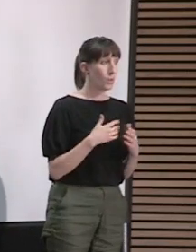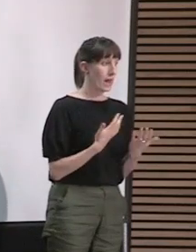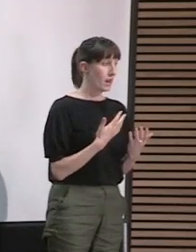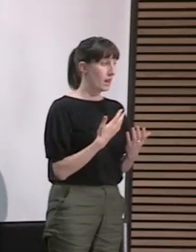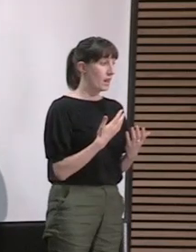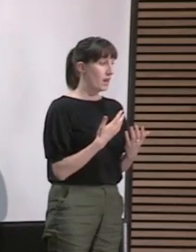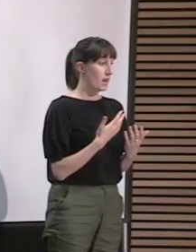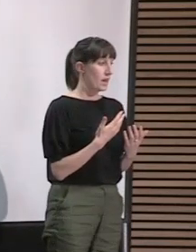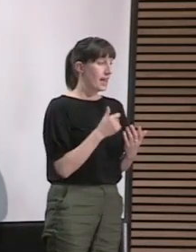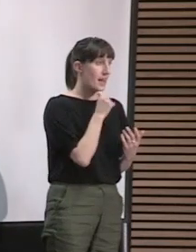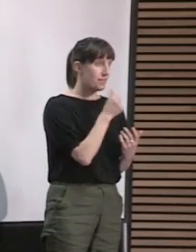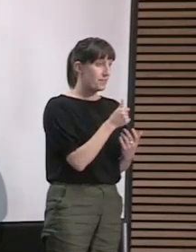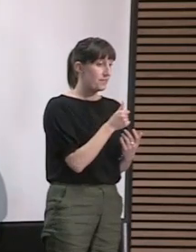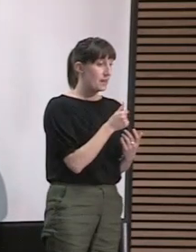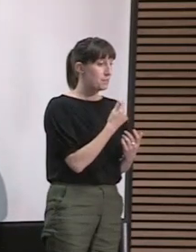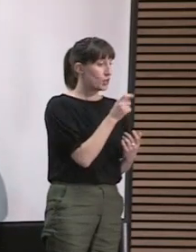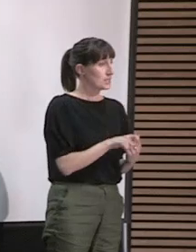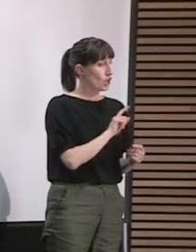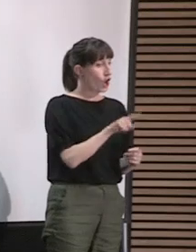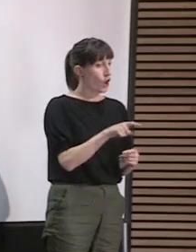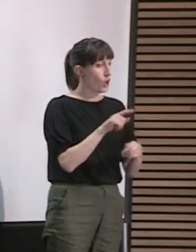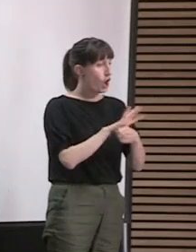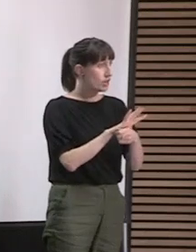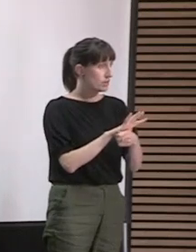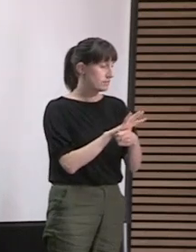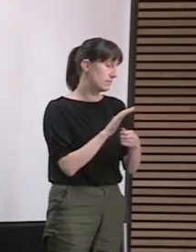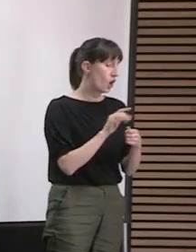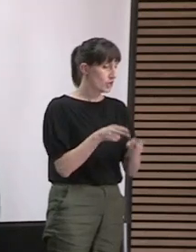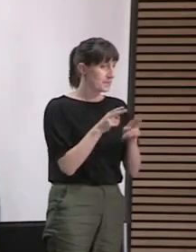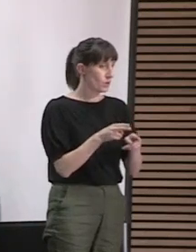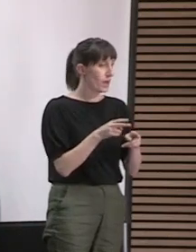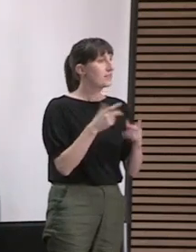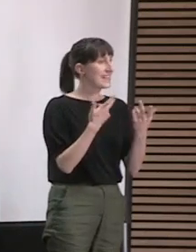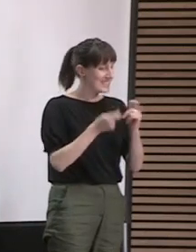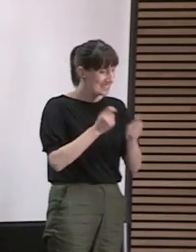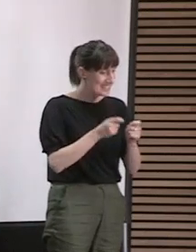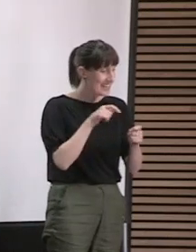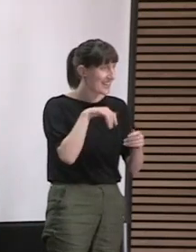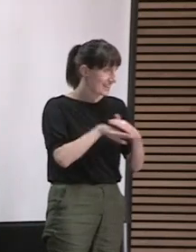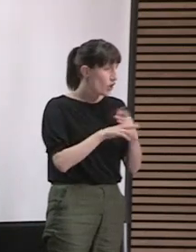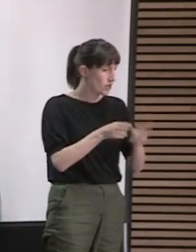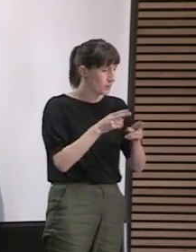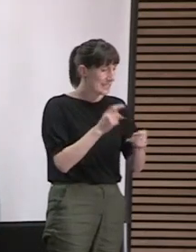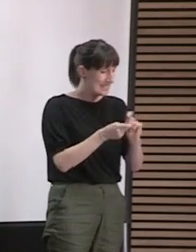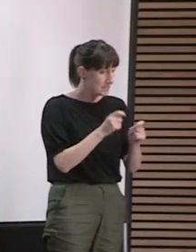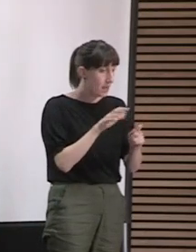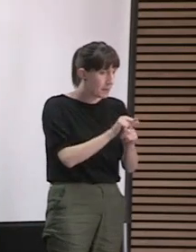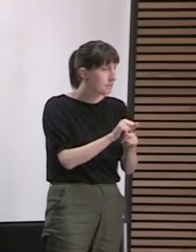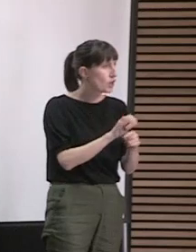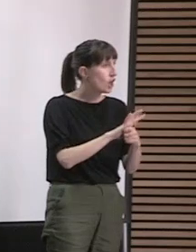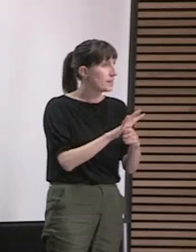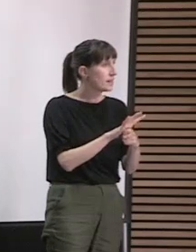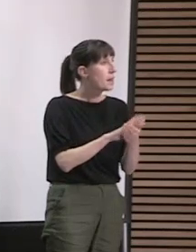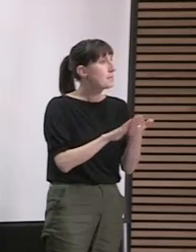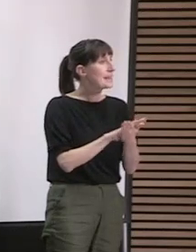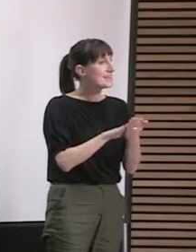is when someone presents to hospital, then that's a little yellow flag, and so that means the person has been infected for a little while,